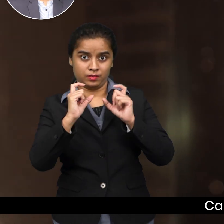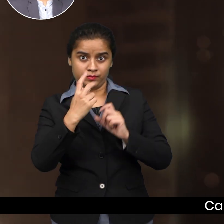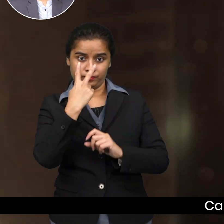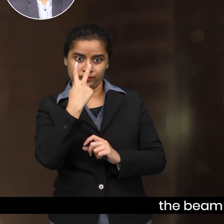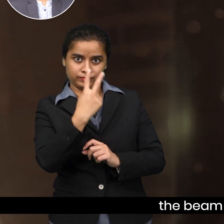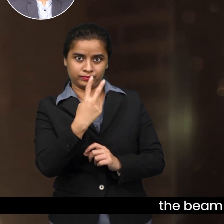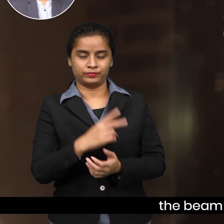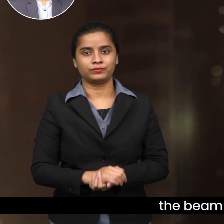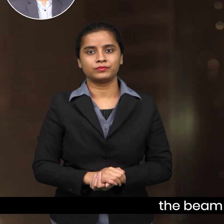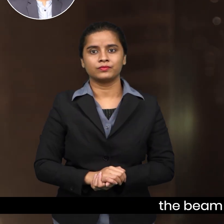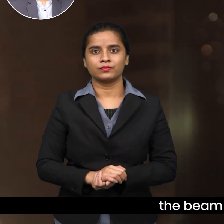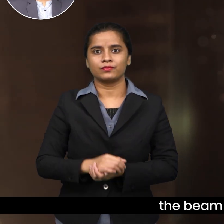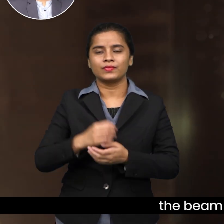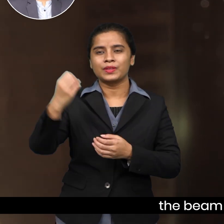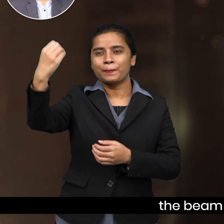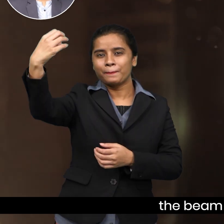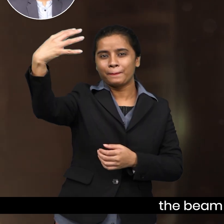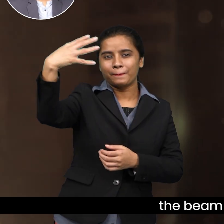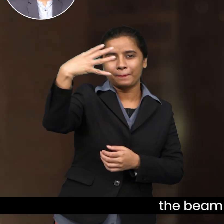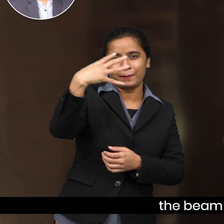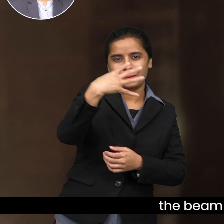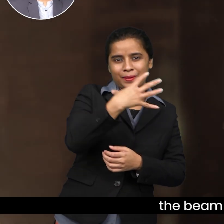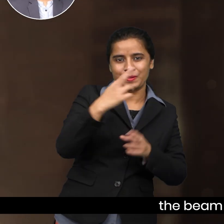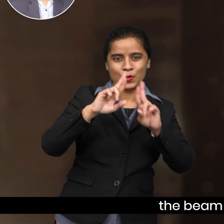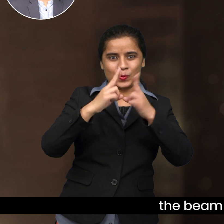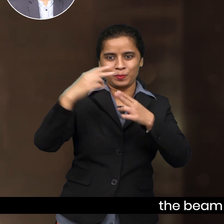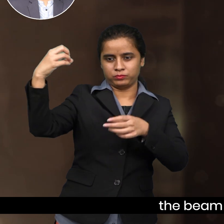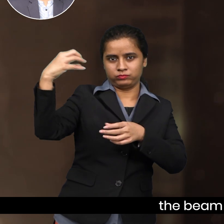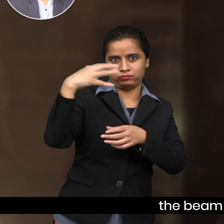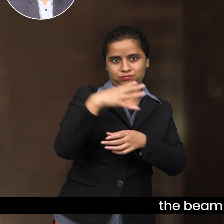Carefully observe the beam of sunlight coming in.